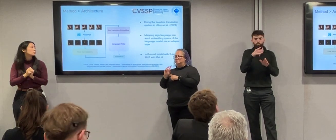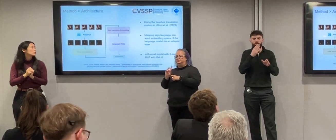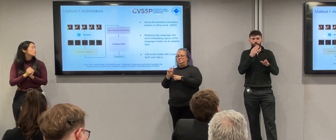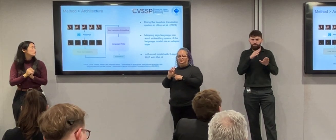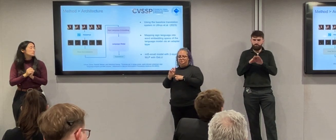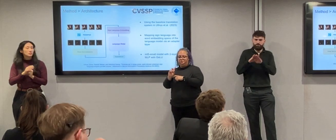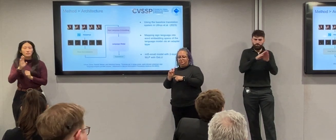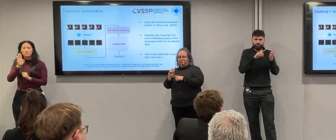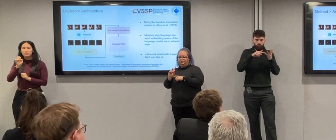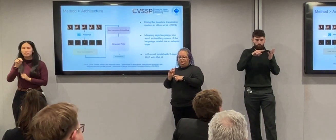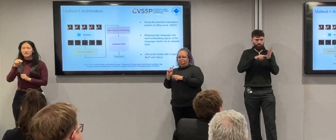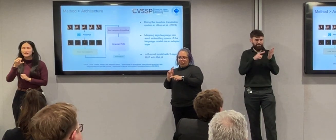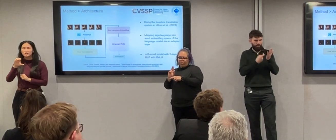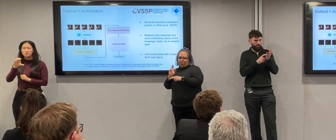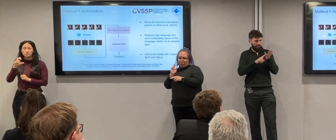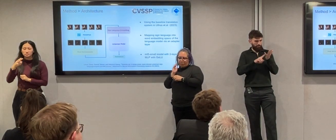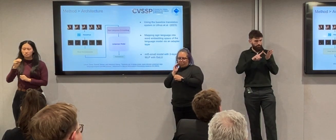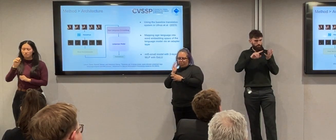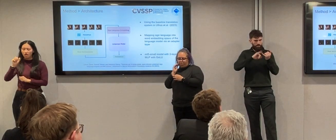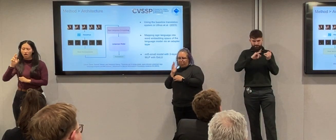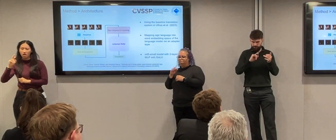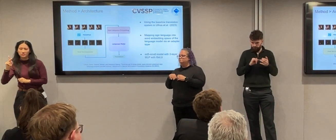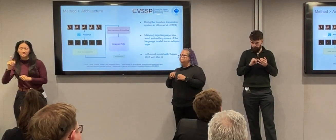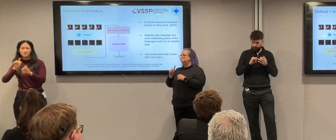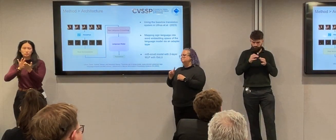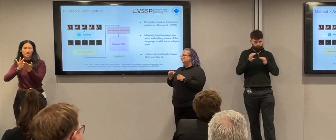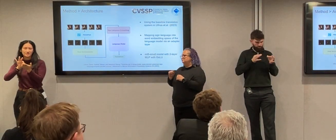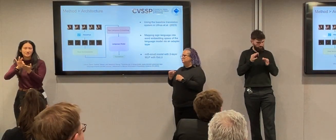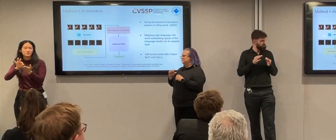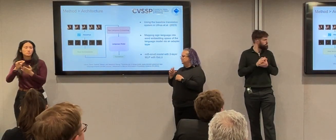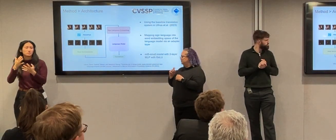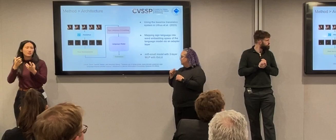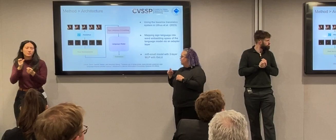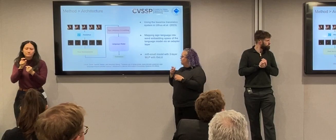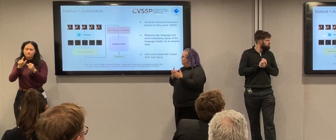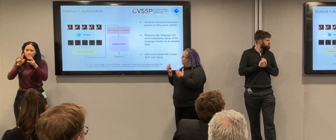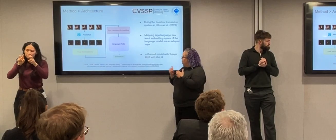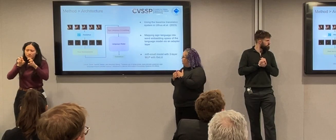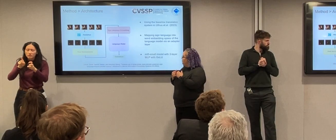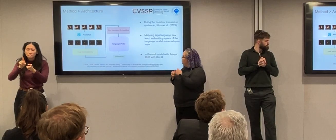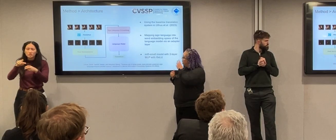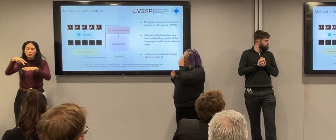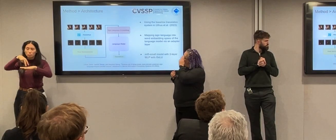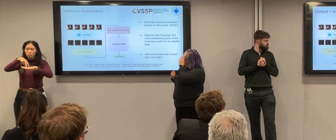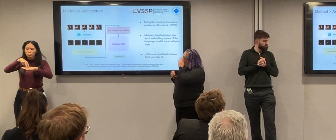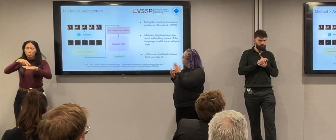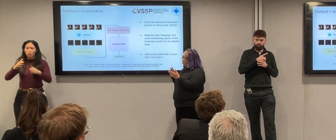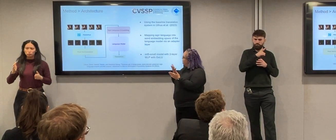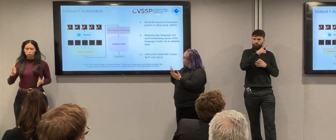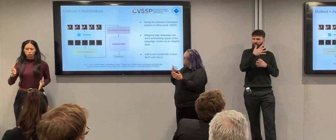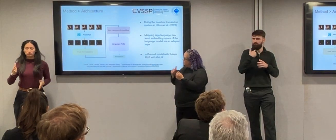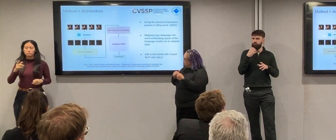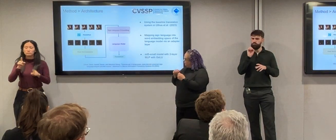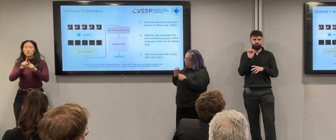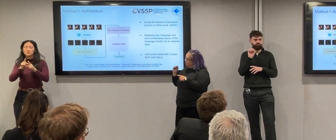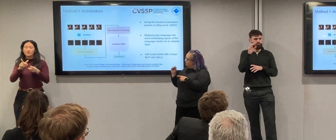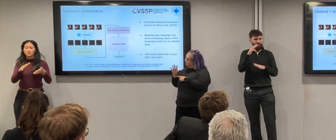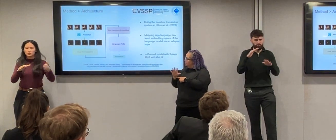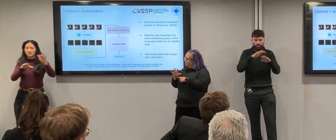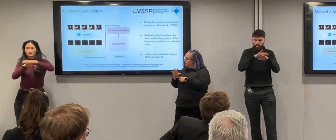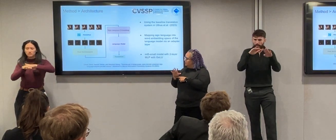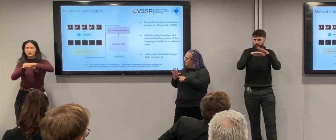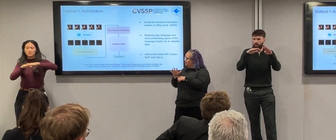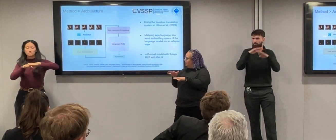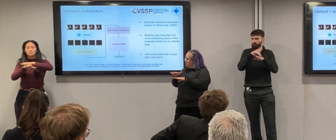benchmarking strategy where we project the pause input with a projection layer to the token space